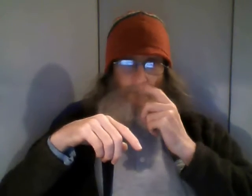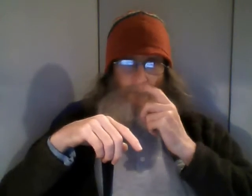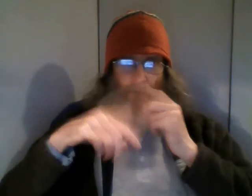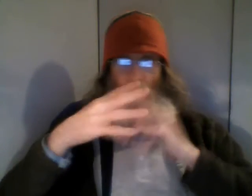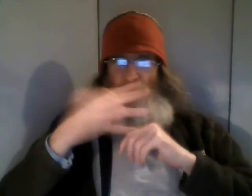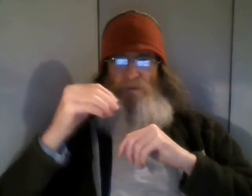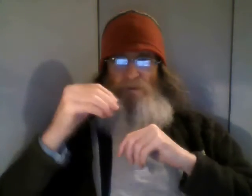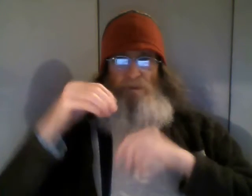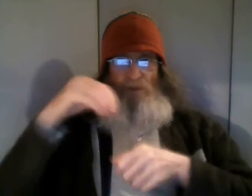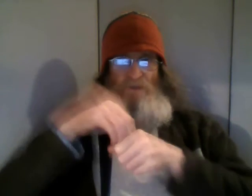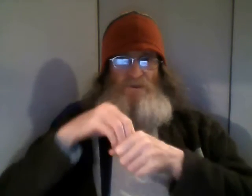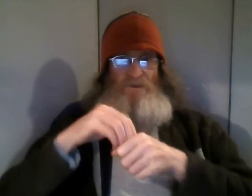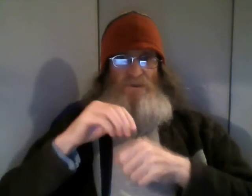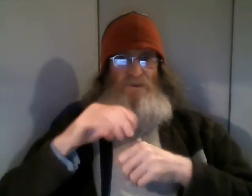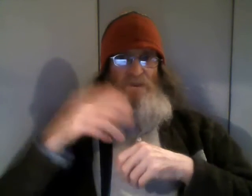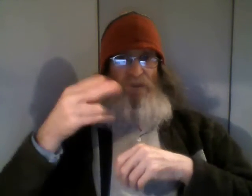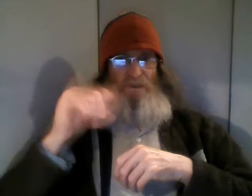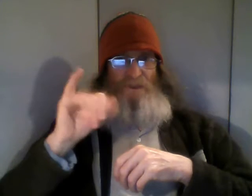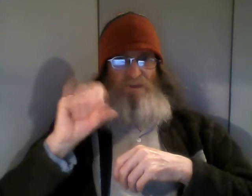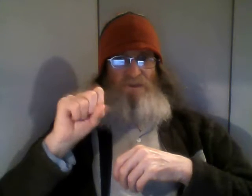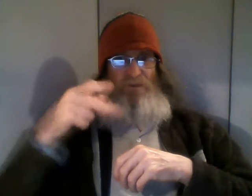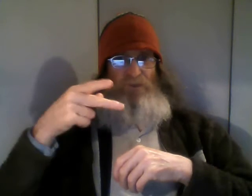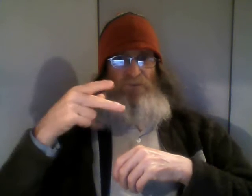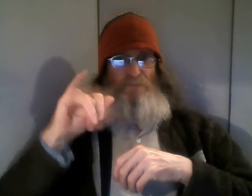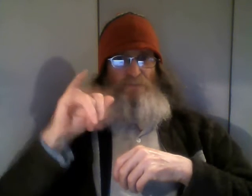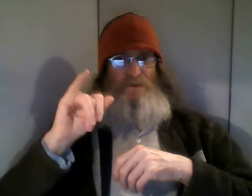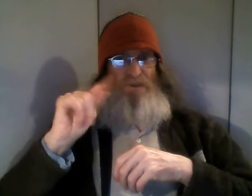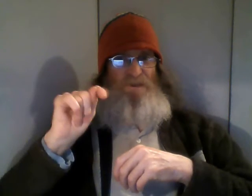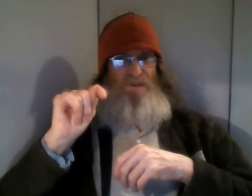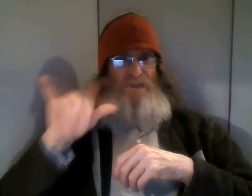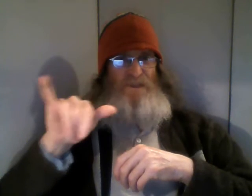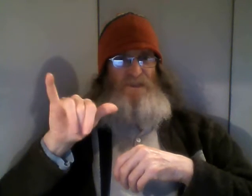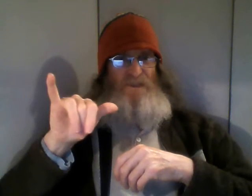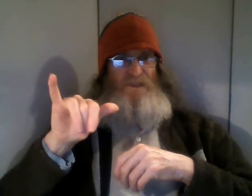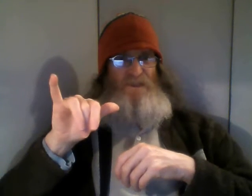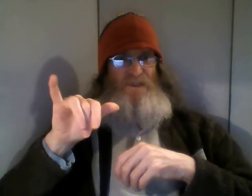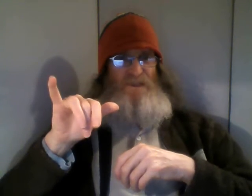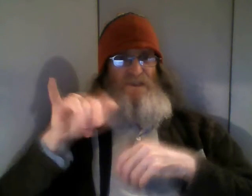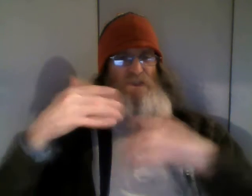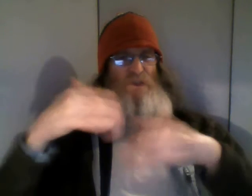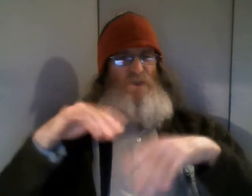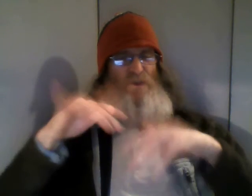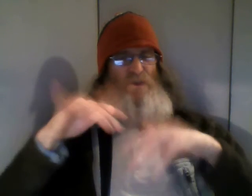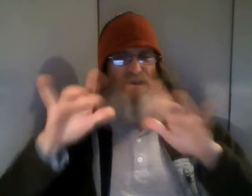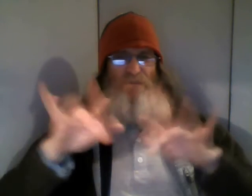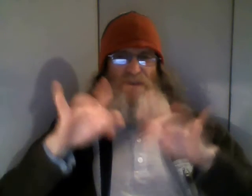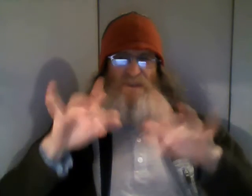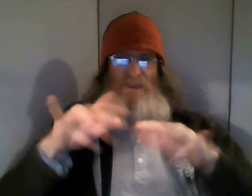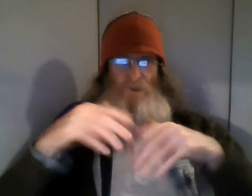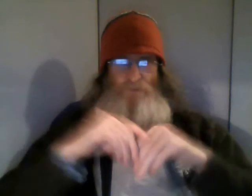y'all. Okay. Okay, this will be my polo match. Just don't do anything crazy, okay? Come on,